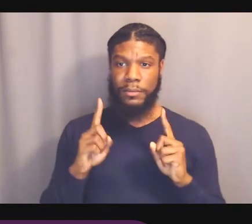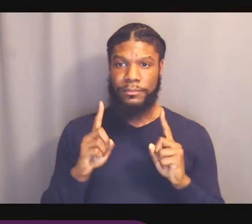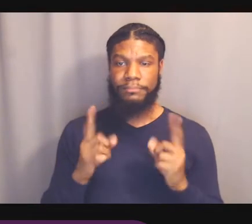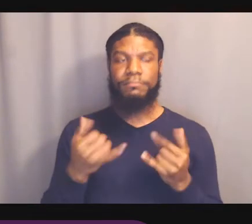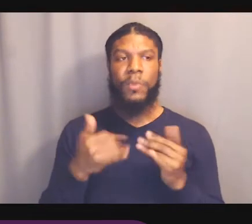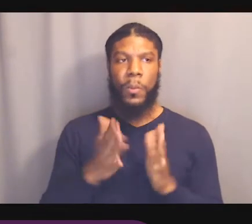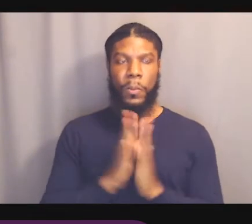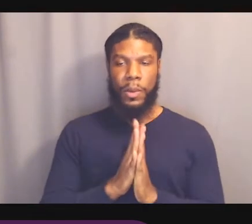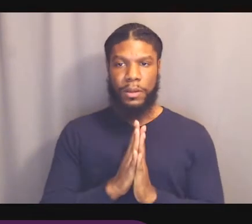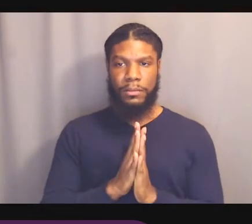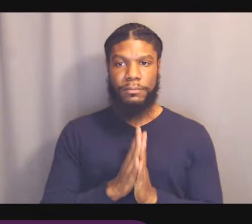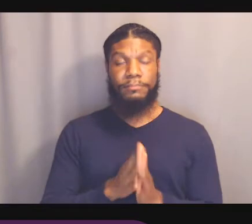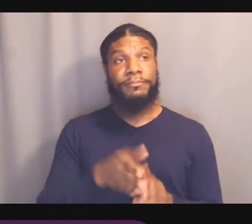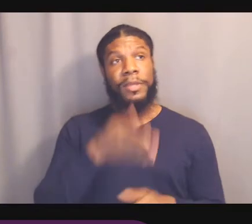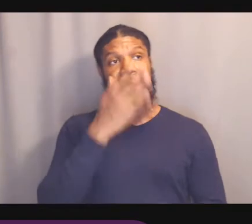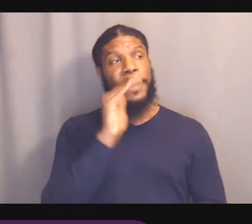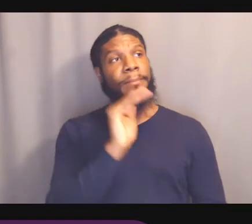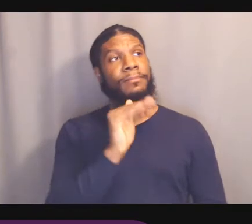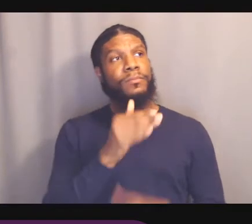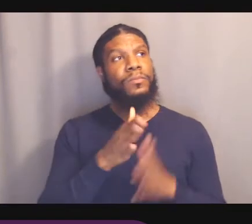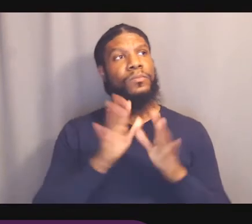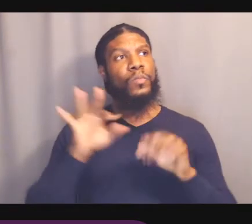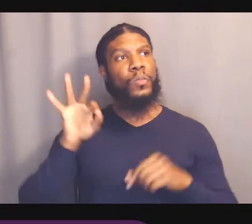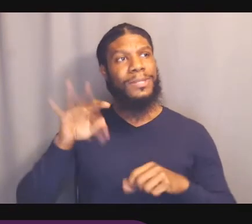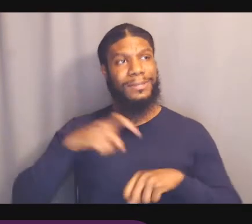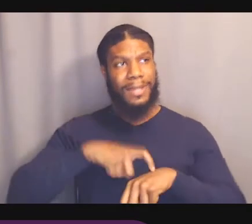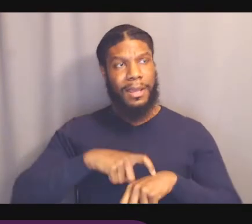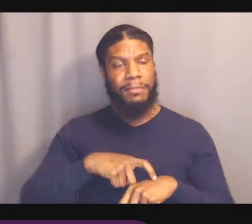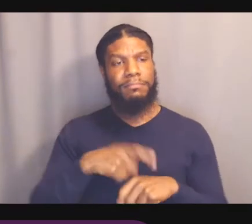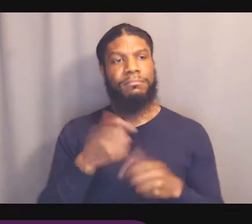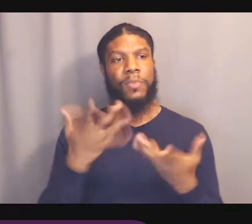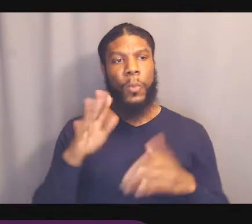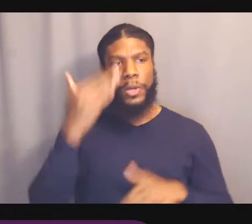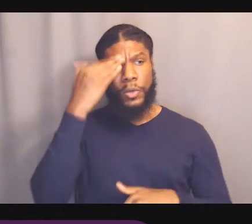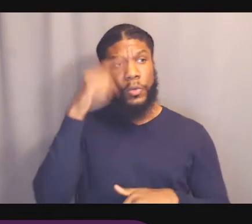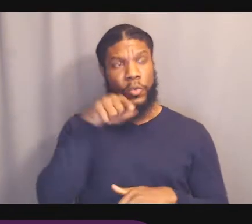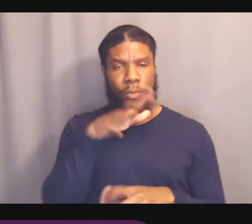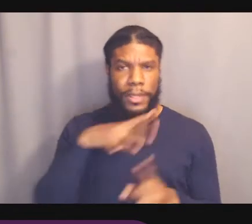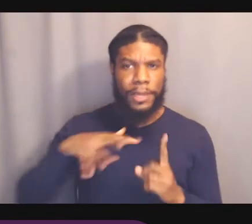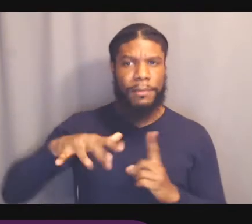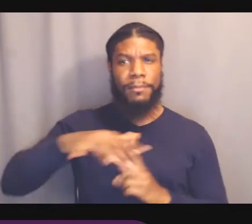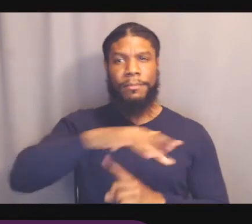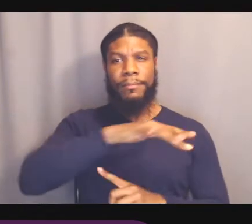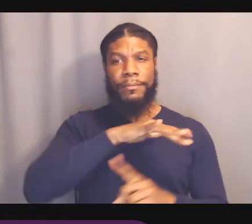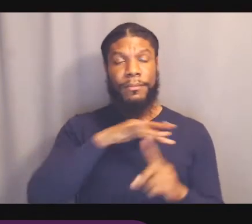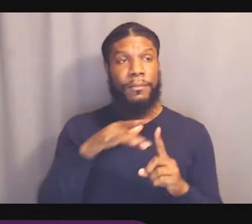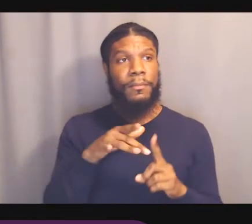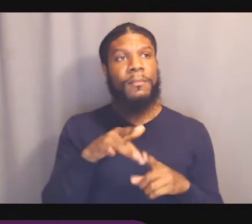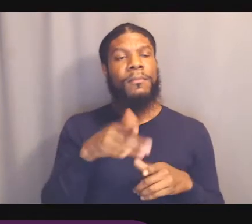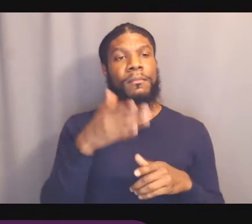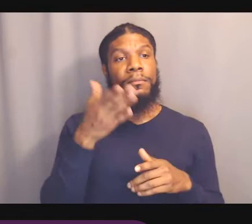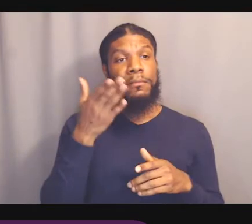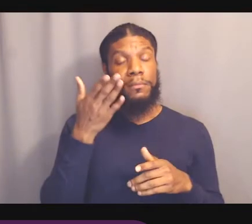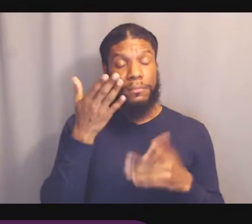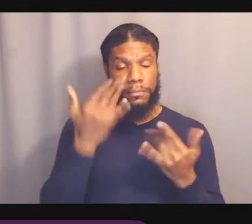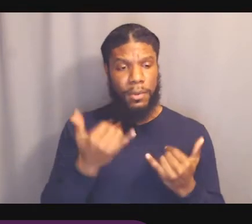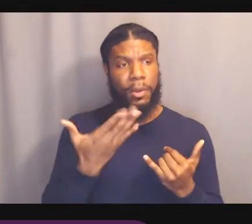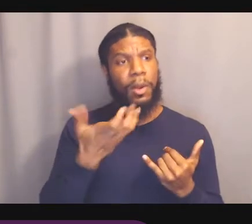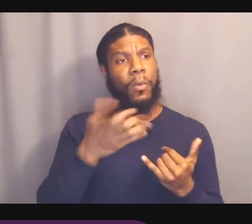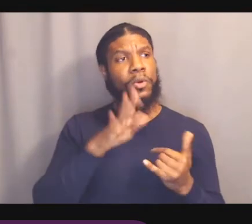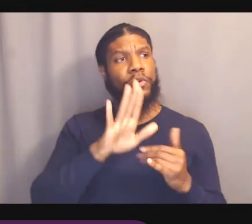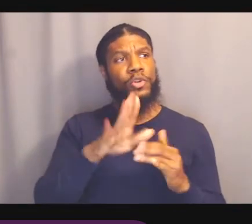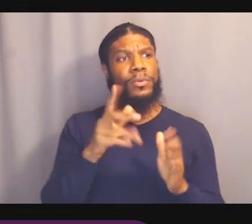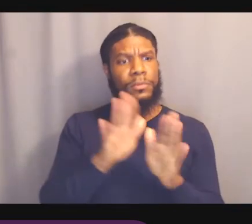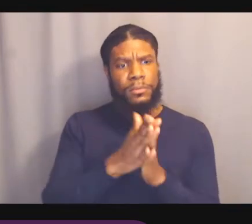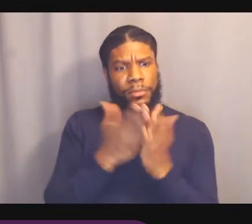we know you're here. We know you've been resting in this place. Now, God, allow your word to be opened up so that the listener can